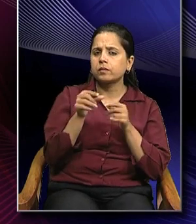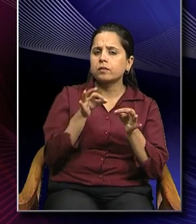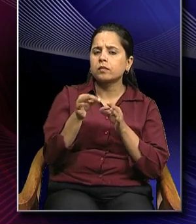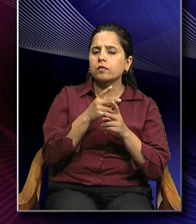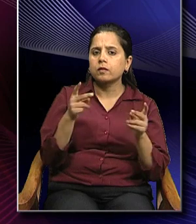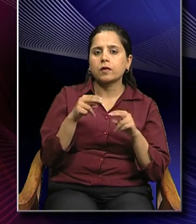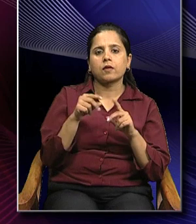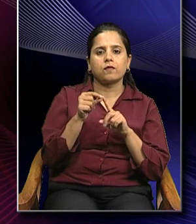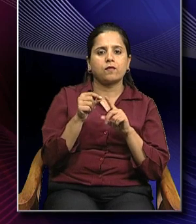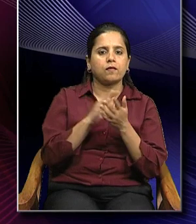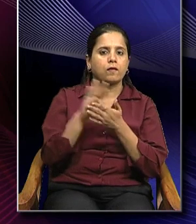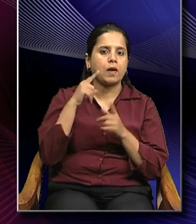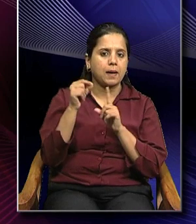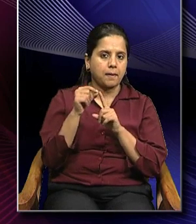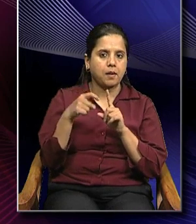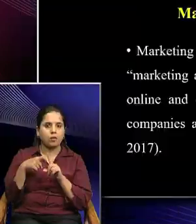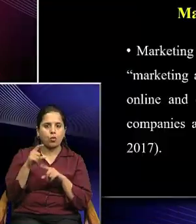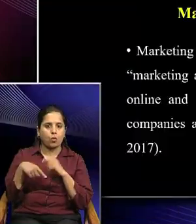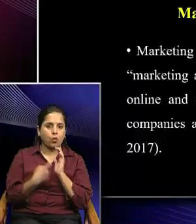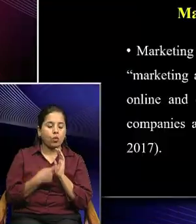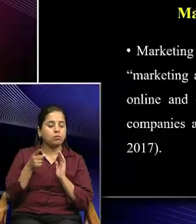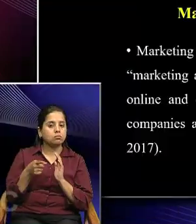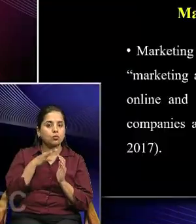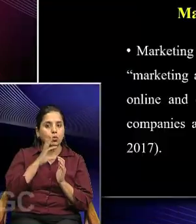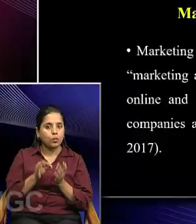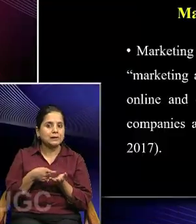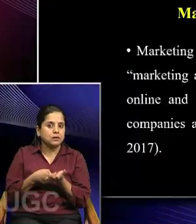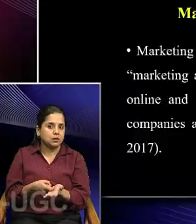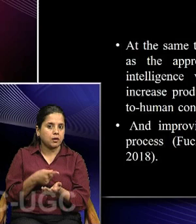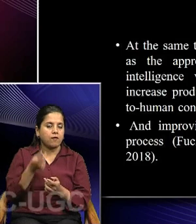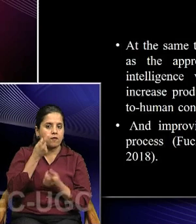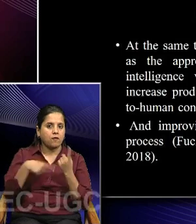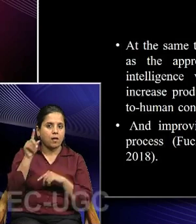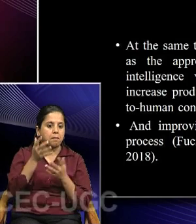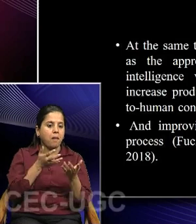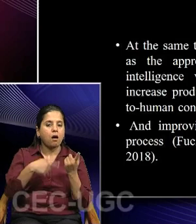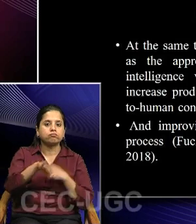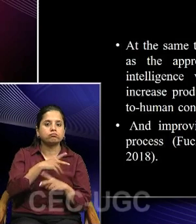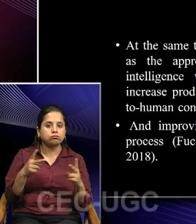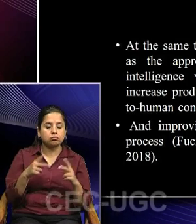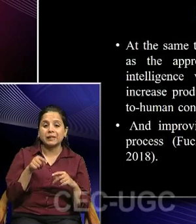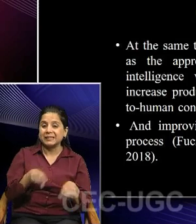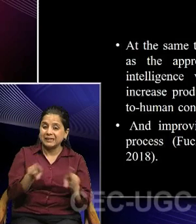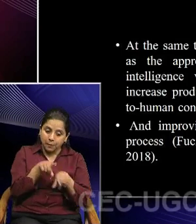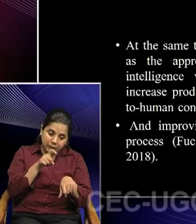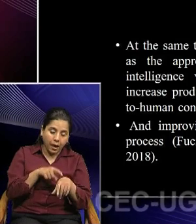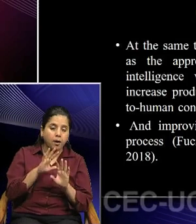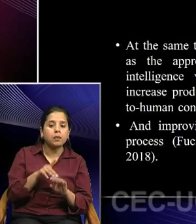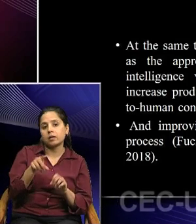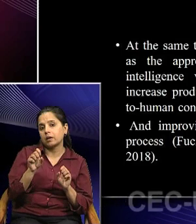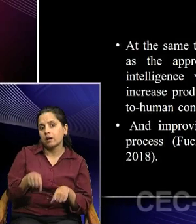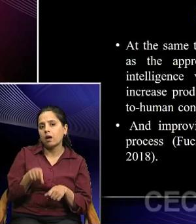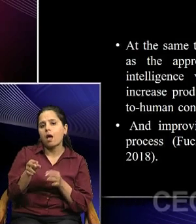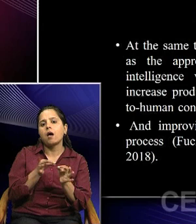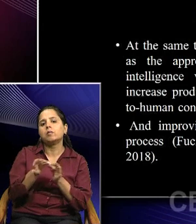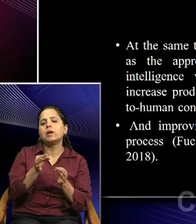the Philip Kotler, who is actually regarded as the father of marketing. So, at the same time, it can also be